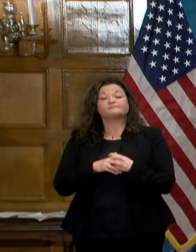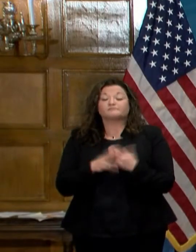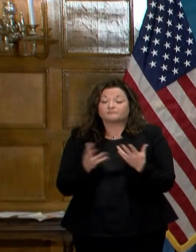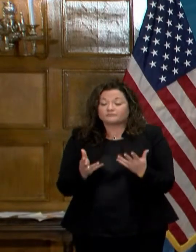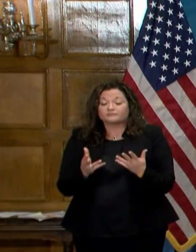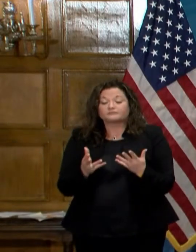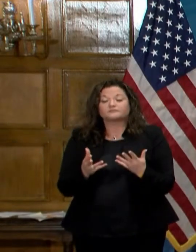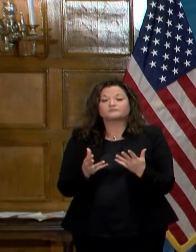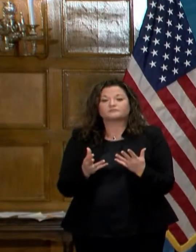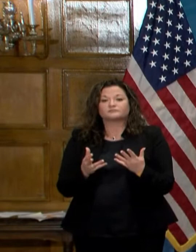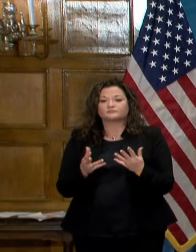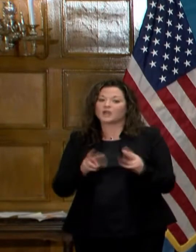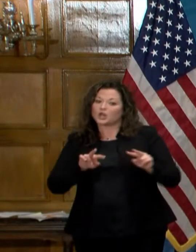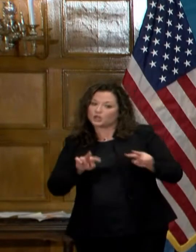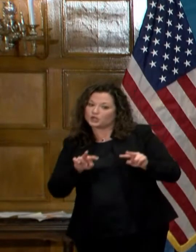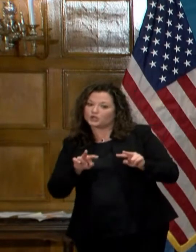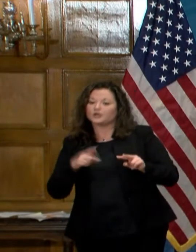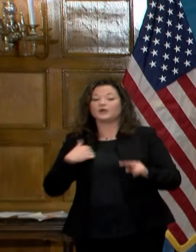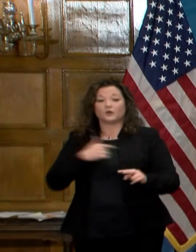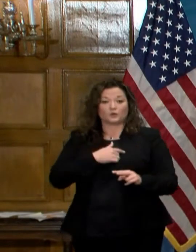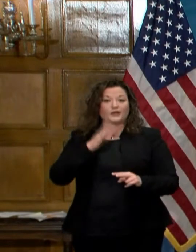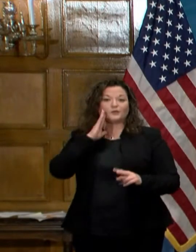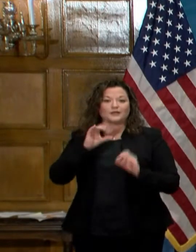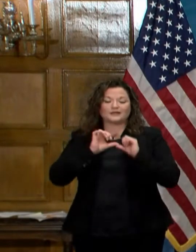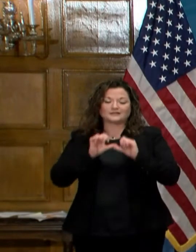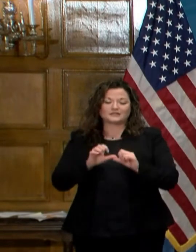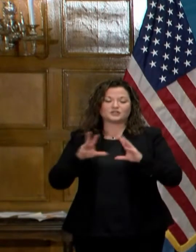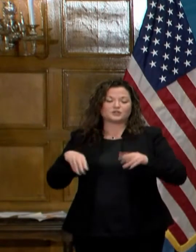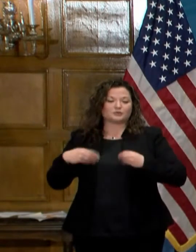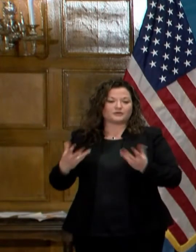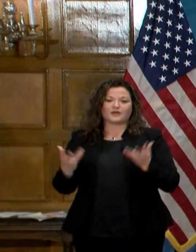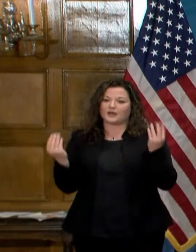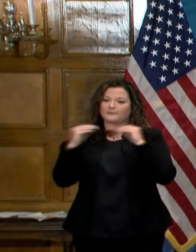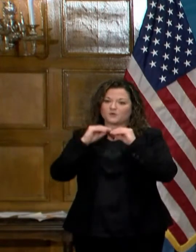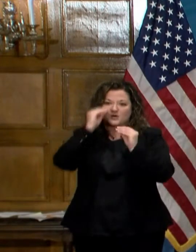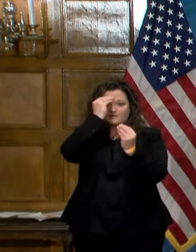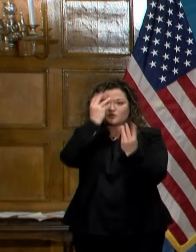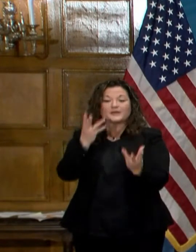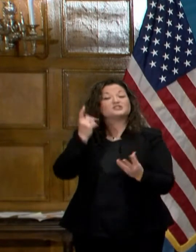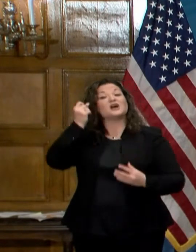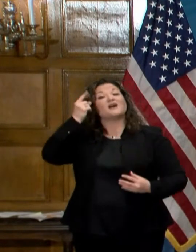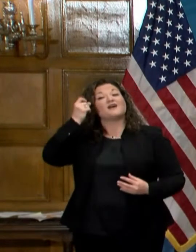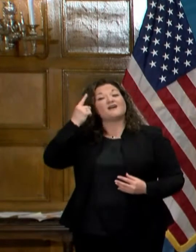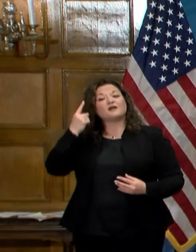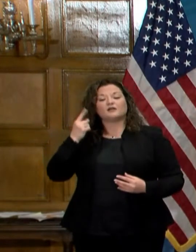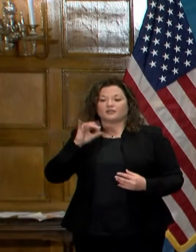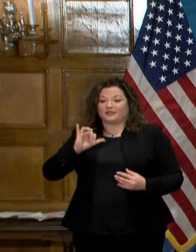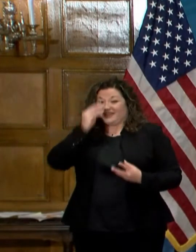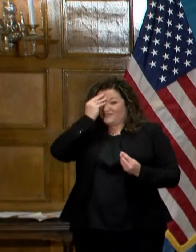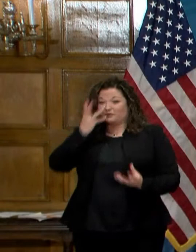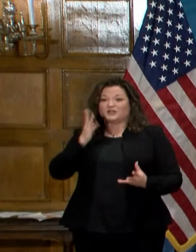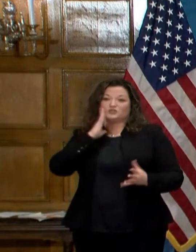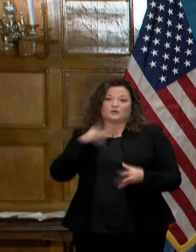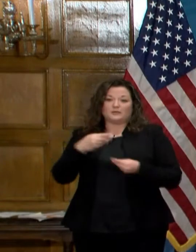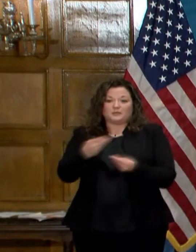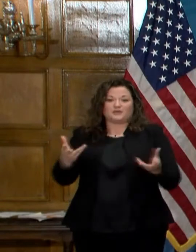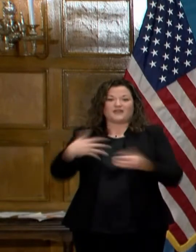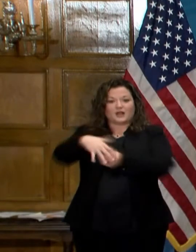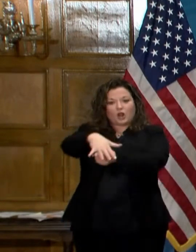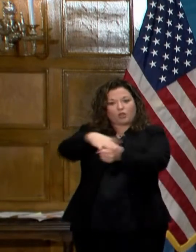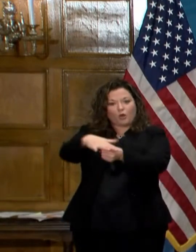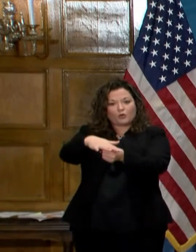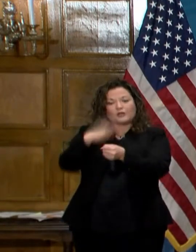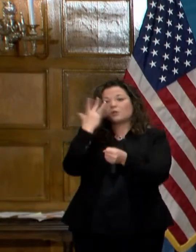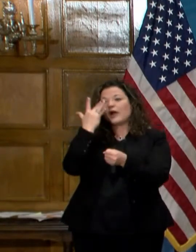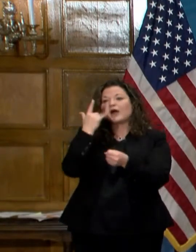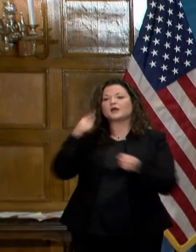so we'll be continuing to provide more information, but much of this information will be distributed locally so people will know where